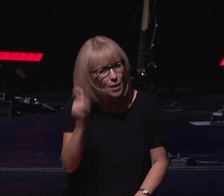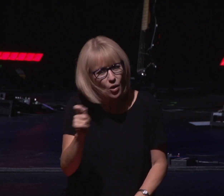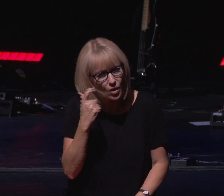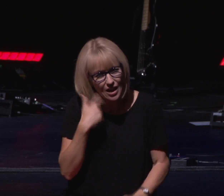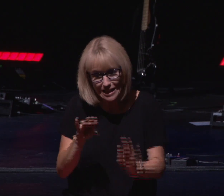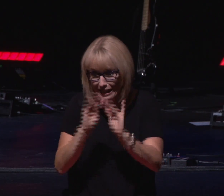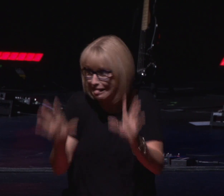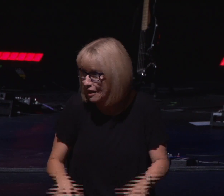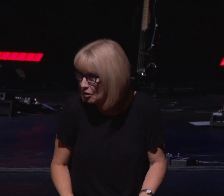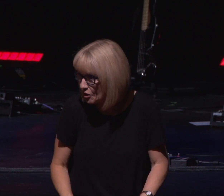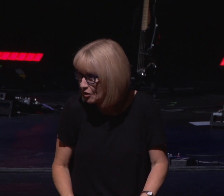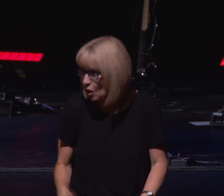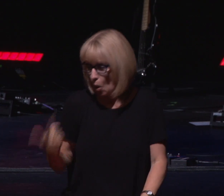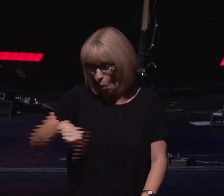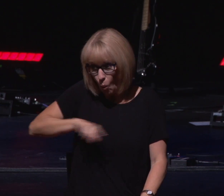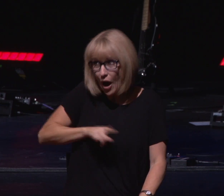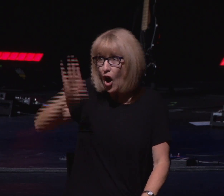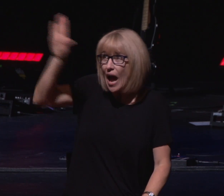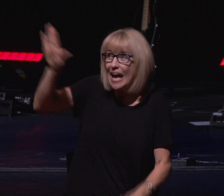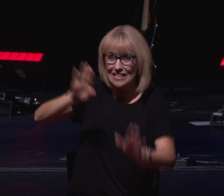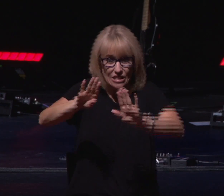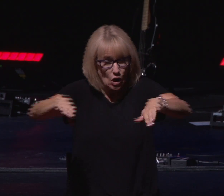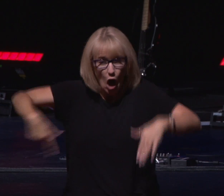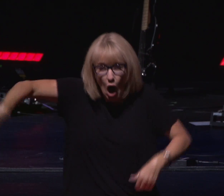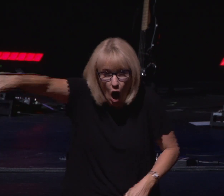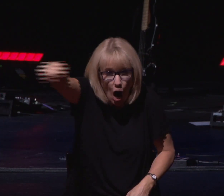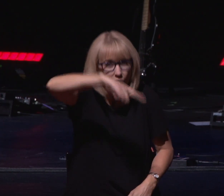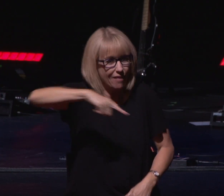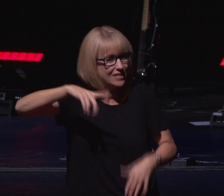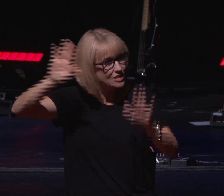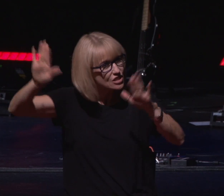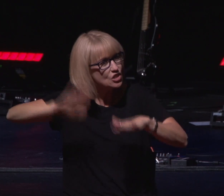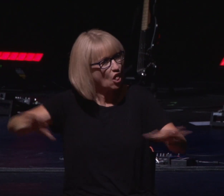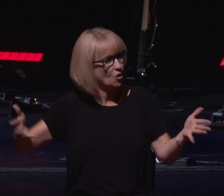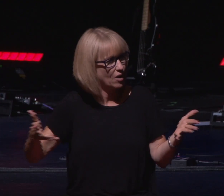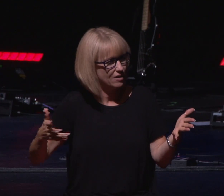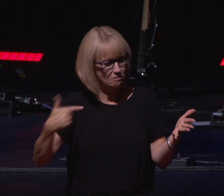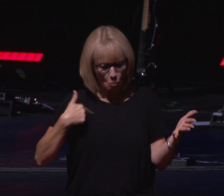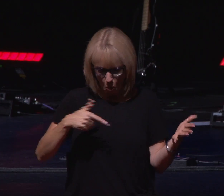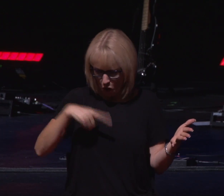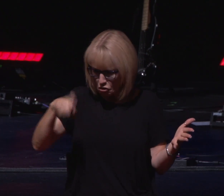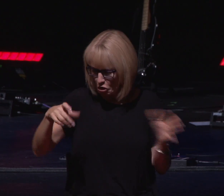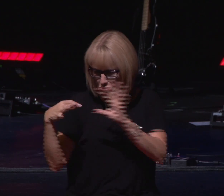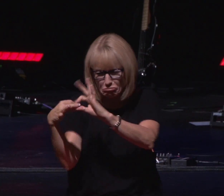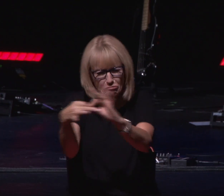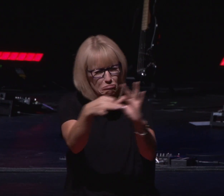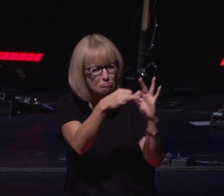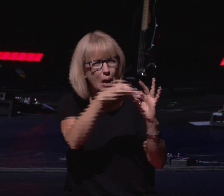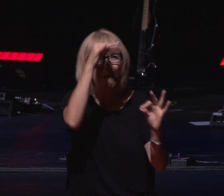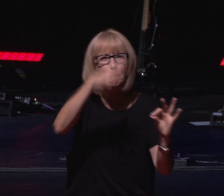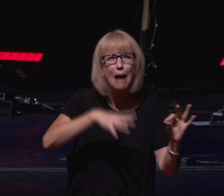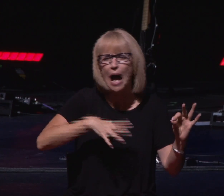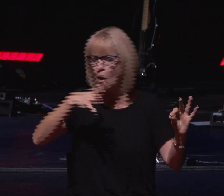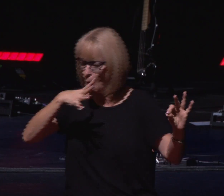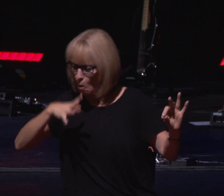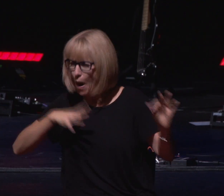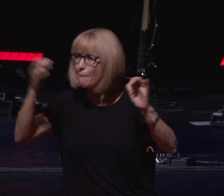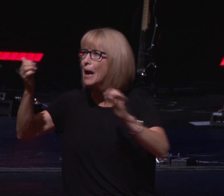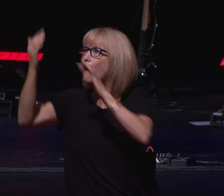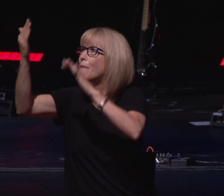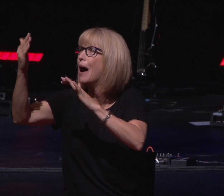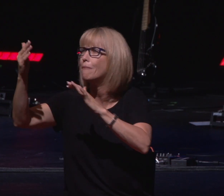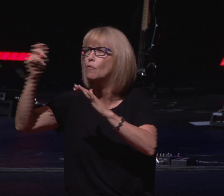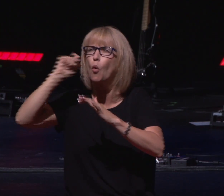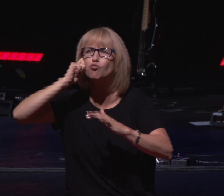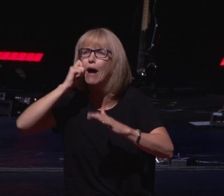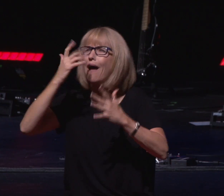grace. We're all children of God. We're all to be reconciled to him. The church should be a place where men and women come together before God. People of every